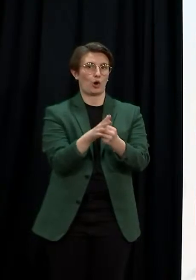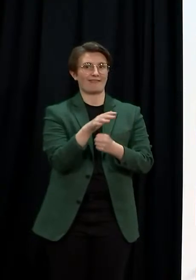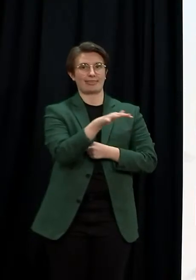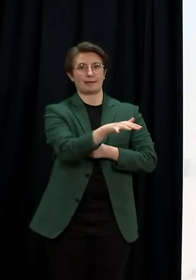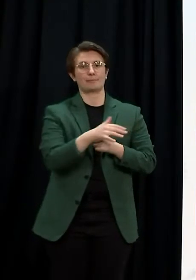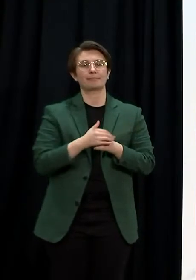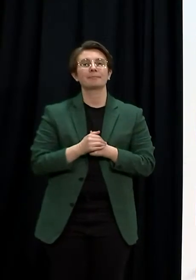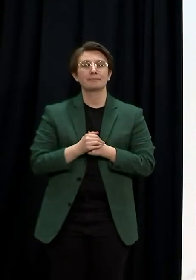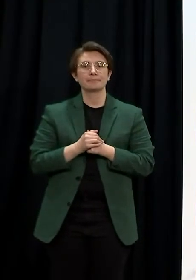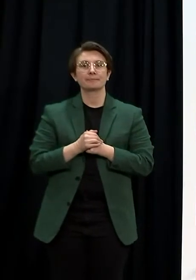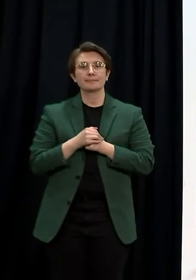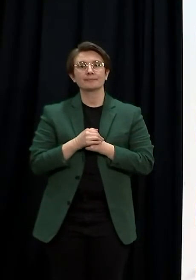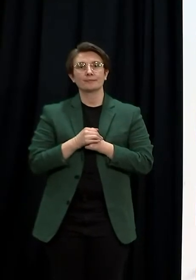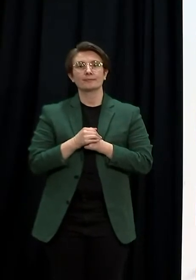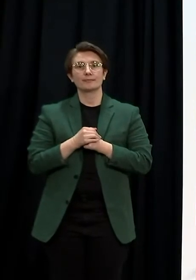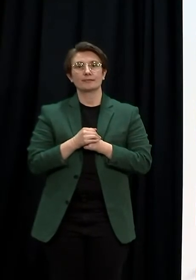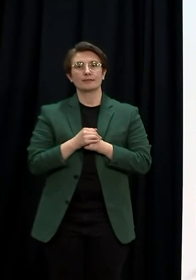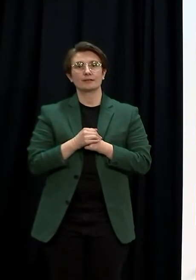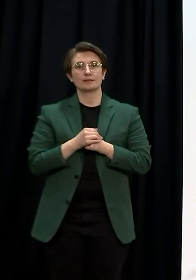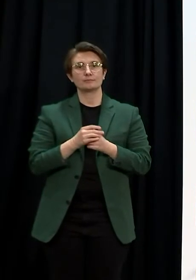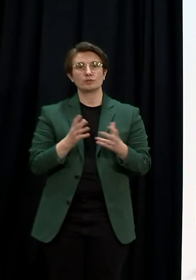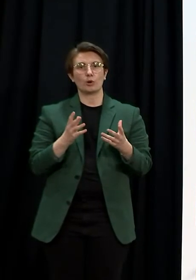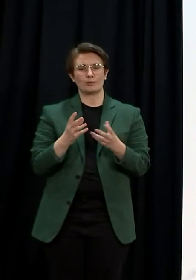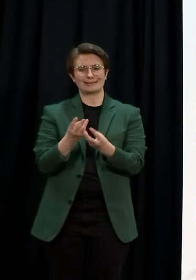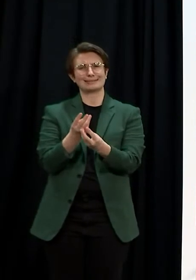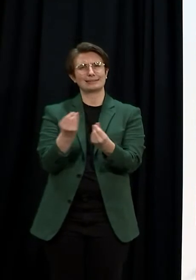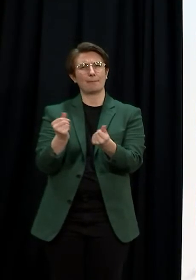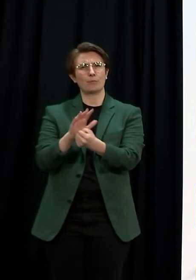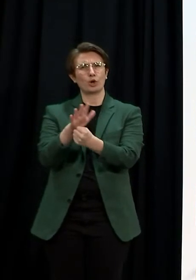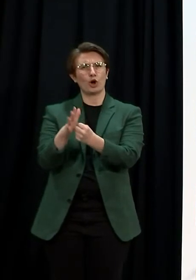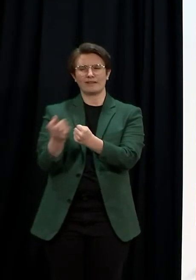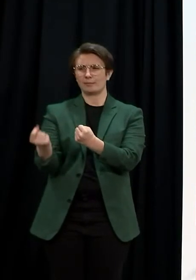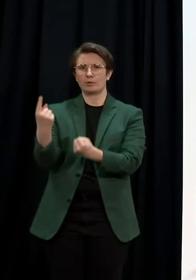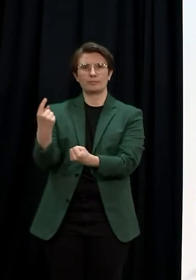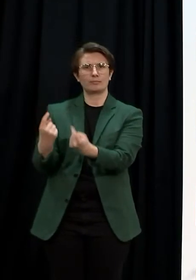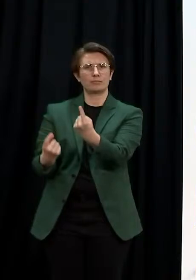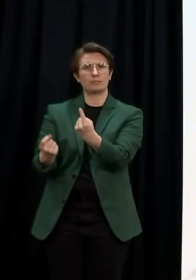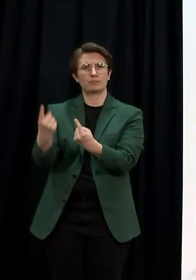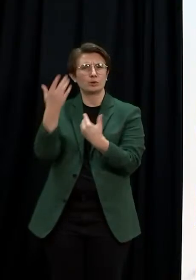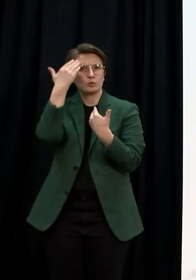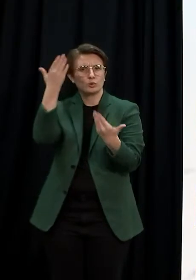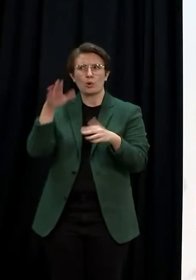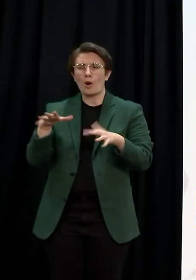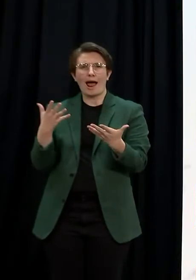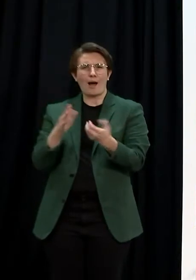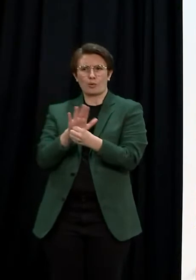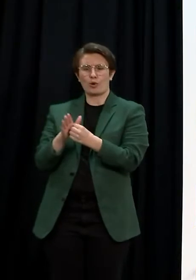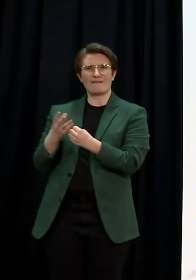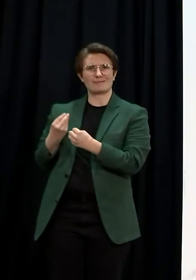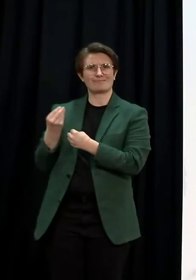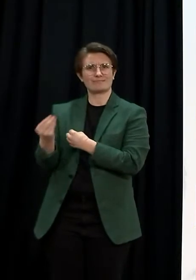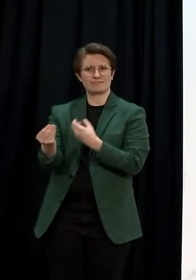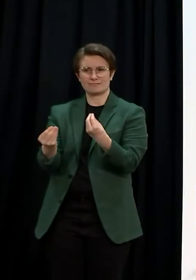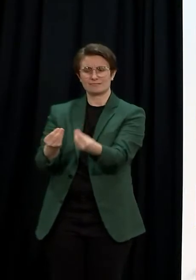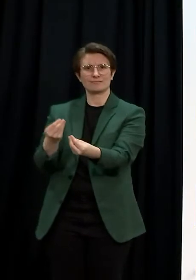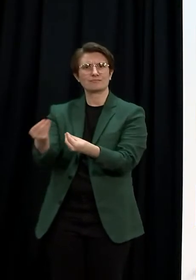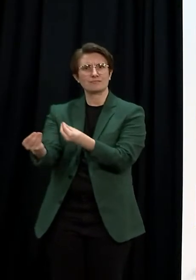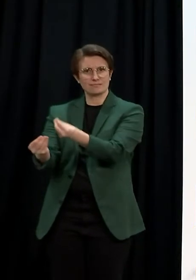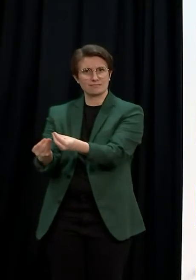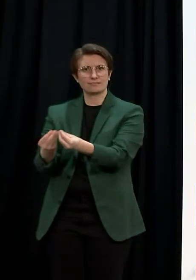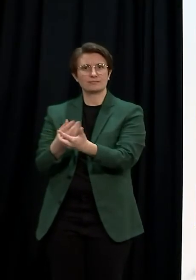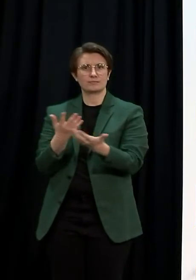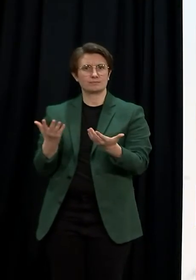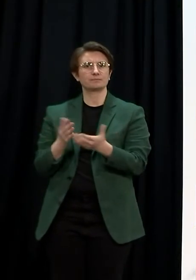The total number of as yet unlinked cases in the outbreak is at 34, although I note that 8 of these are from today's new